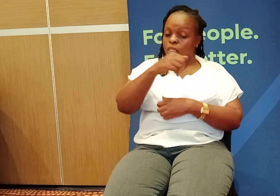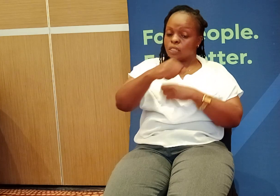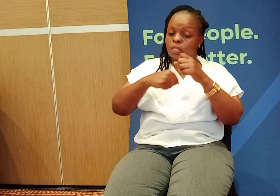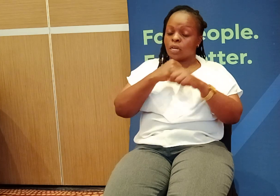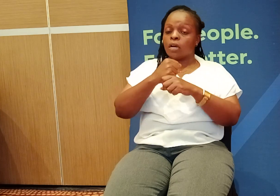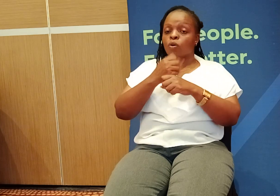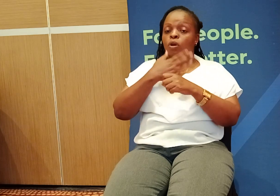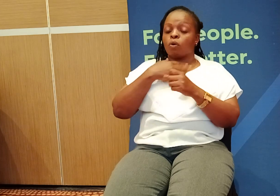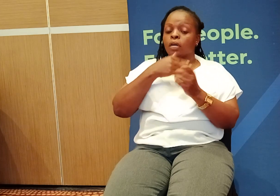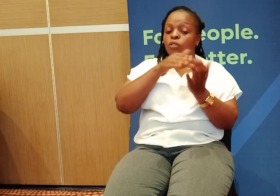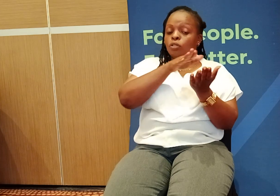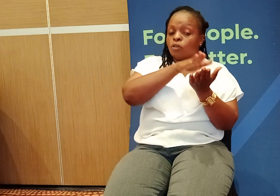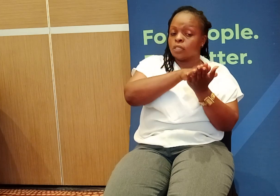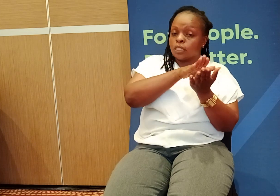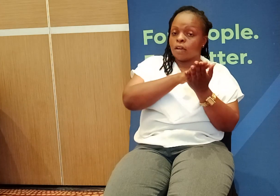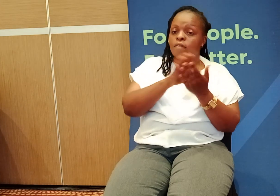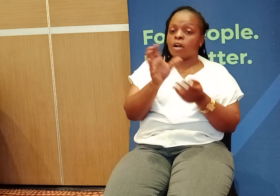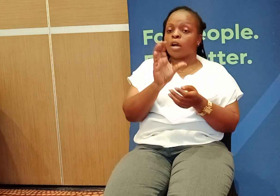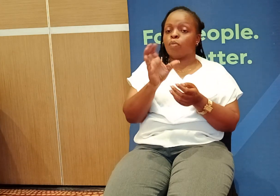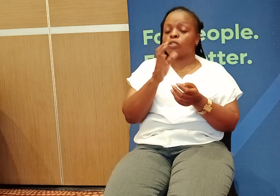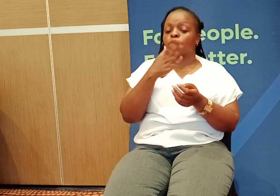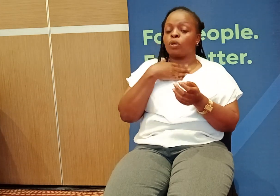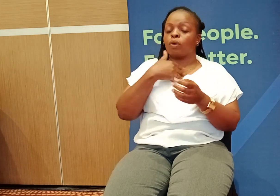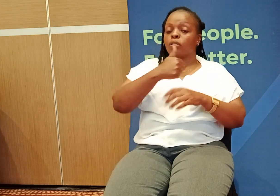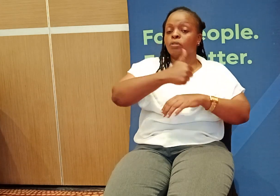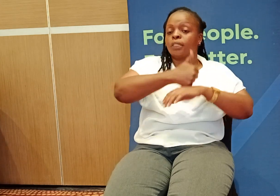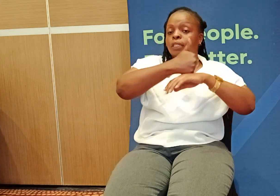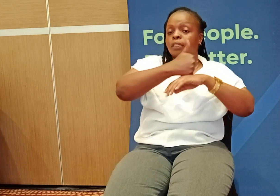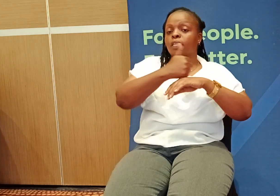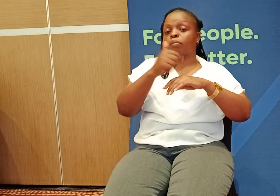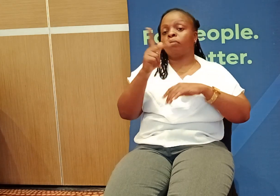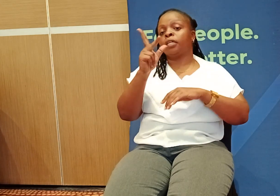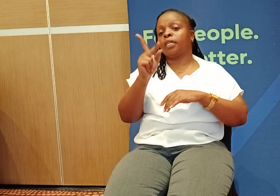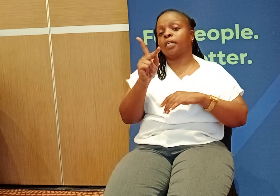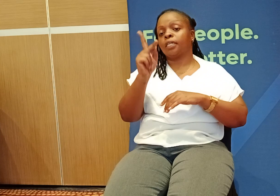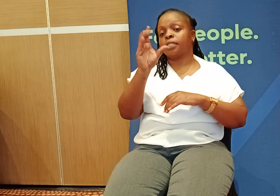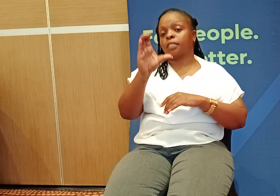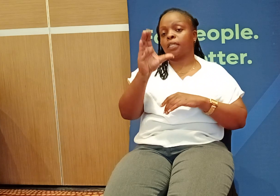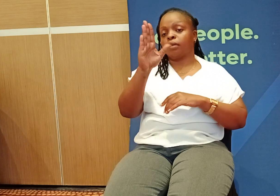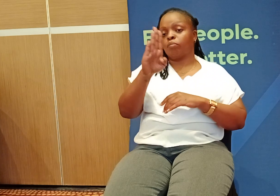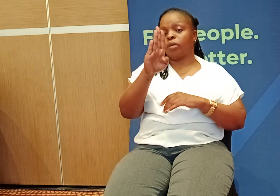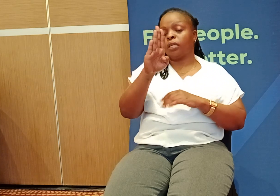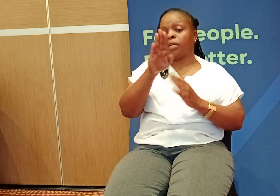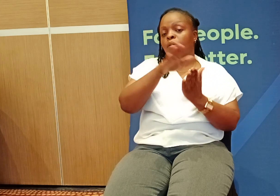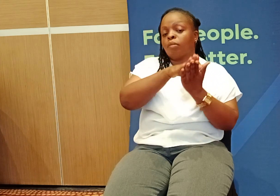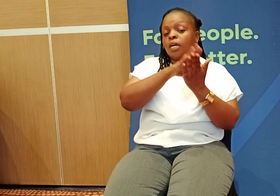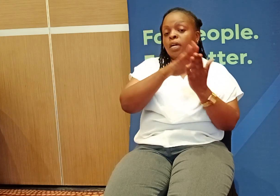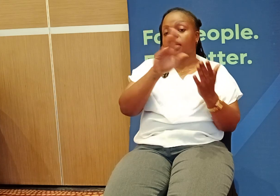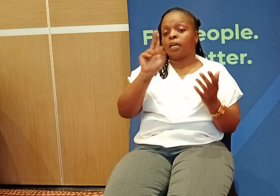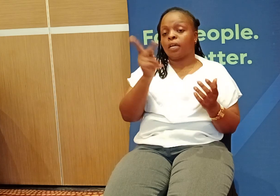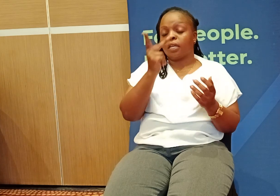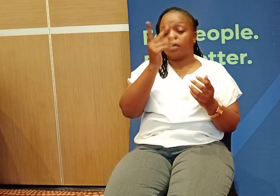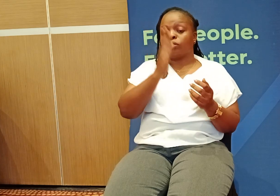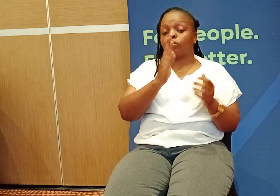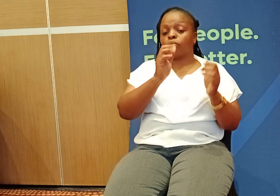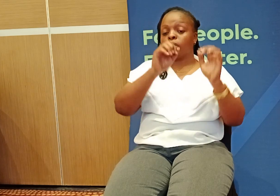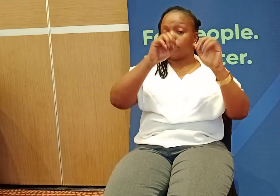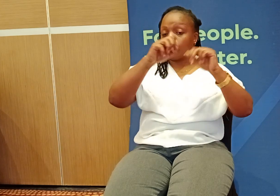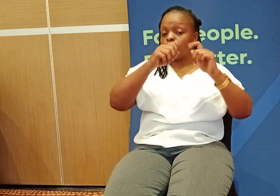conserve capital. We want to set up KCB Bank Kenya to be able to deliver very good growth